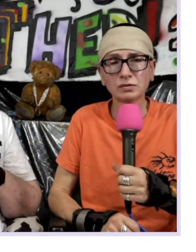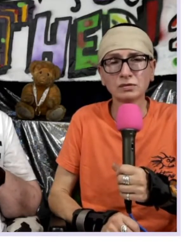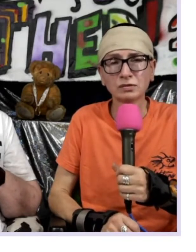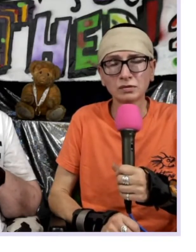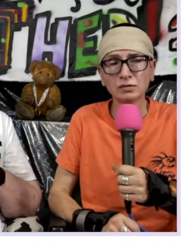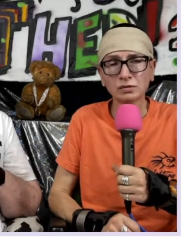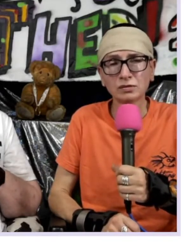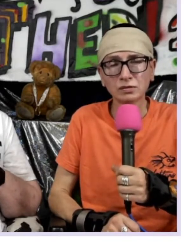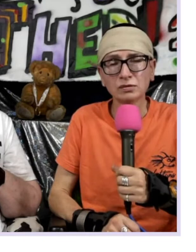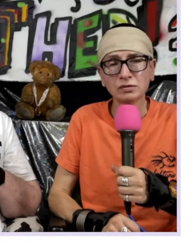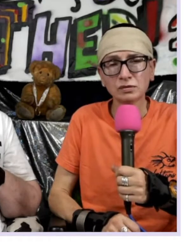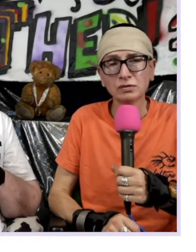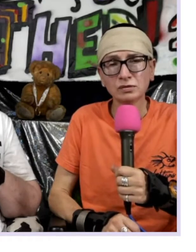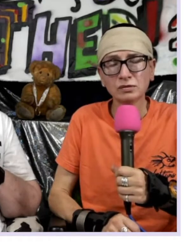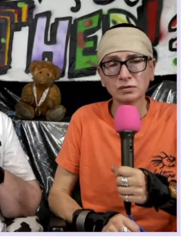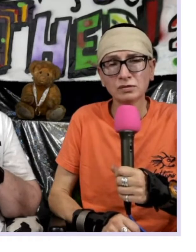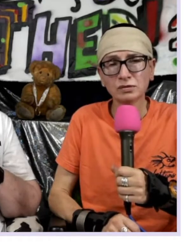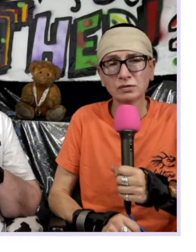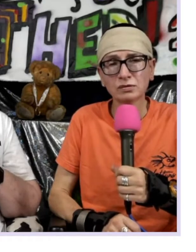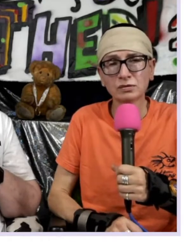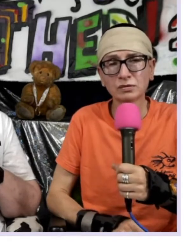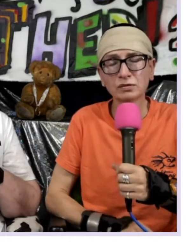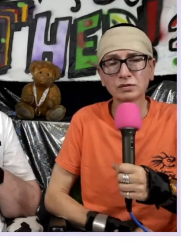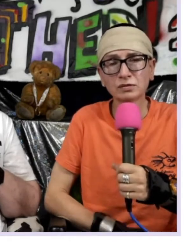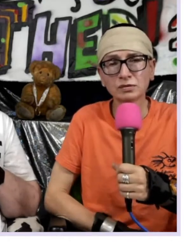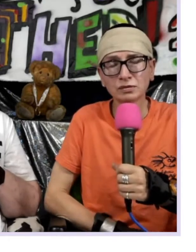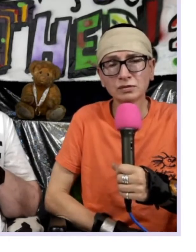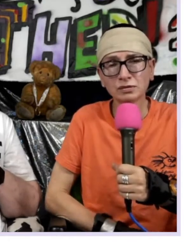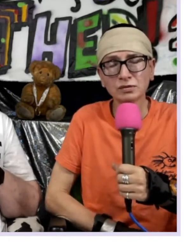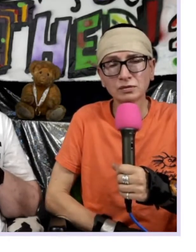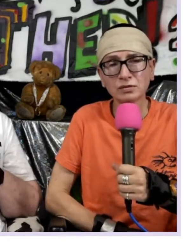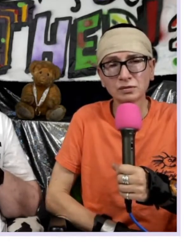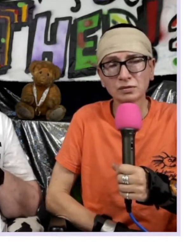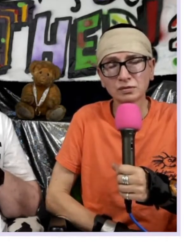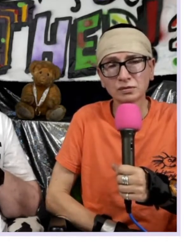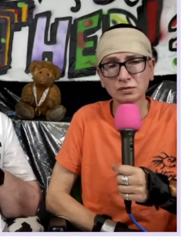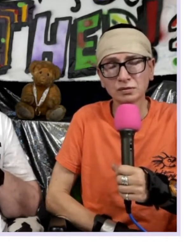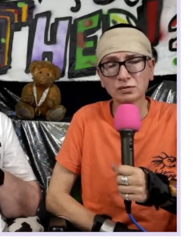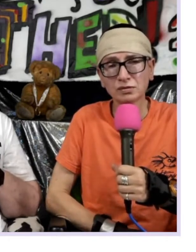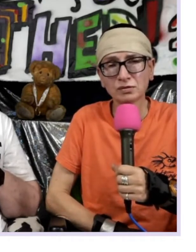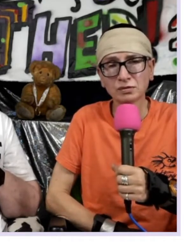And as soon as, you know, if you can get someone from your way to do some,